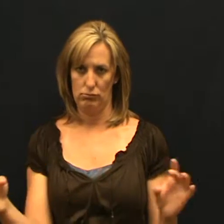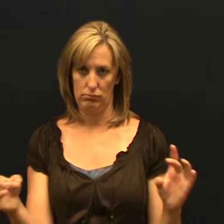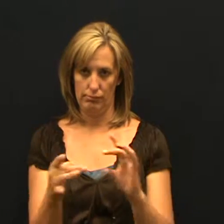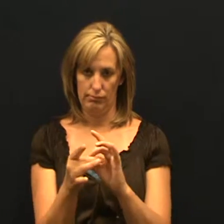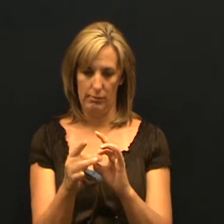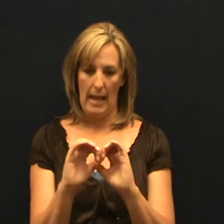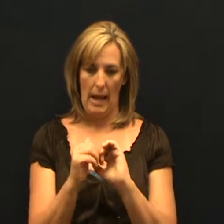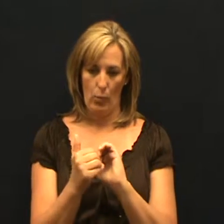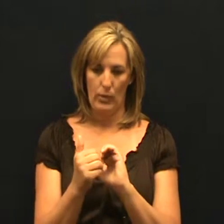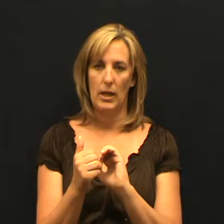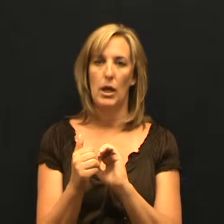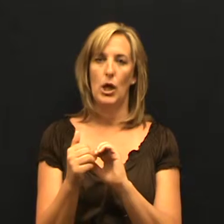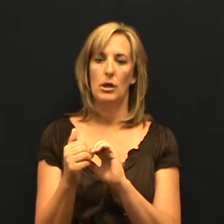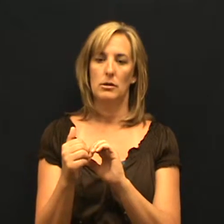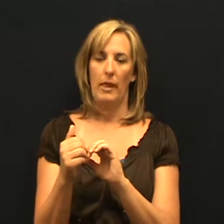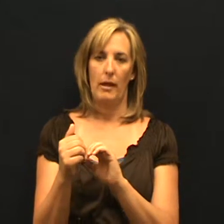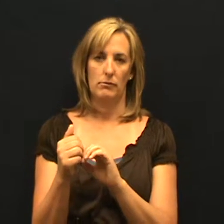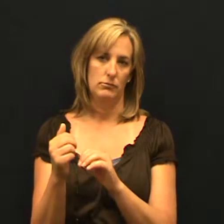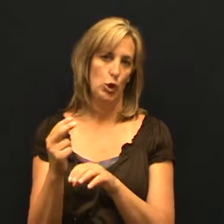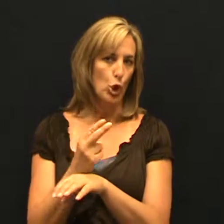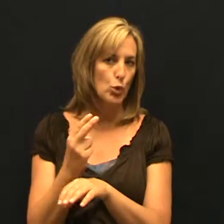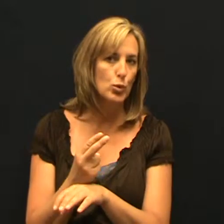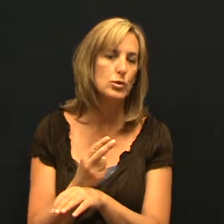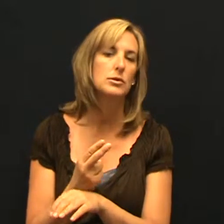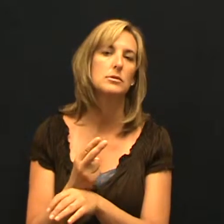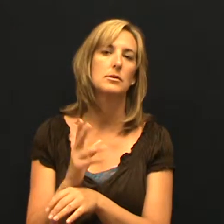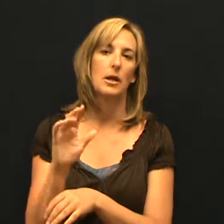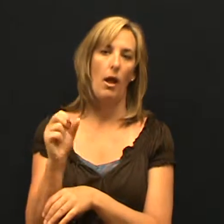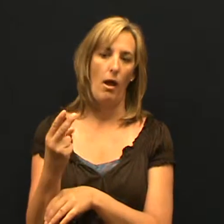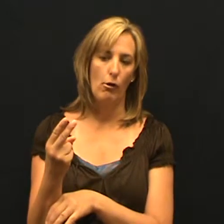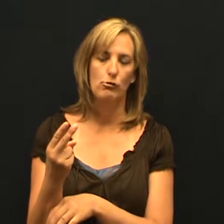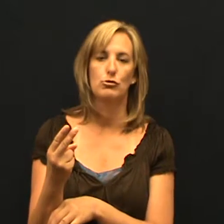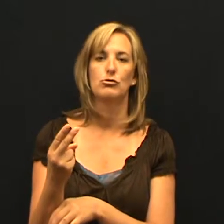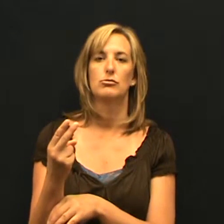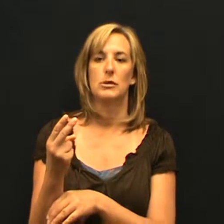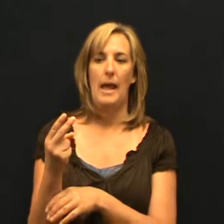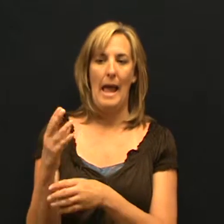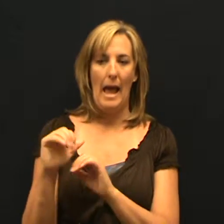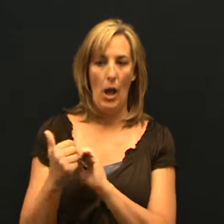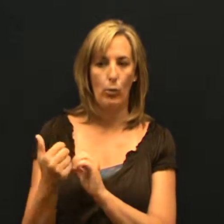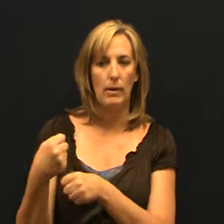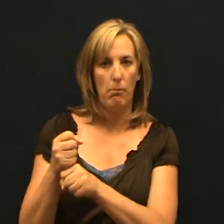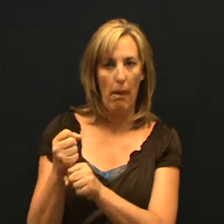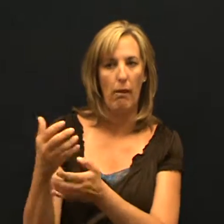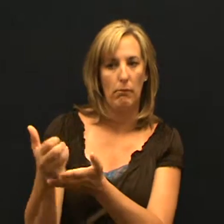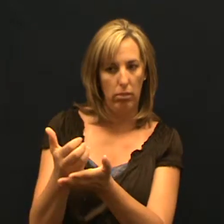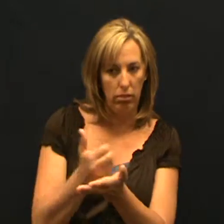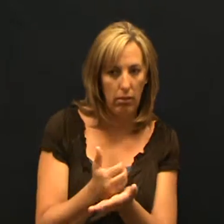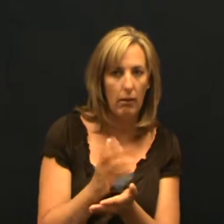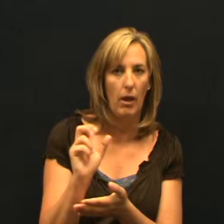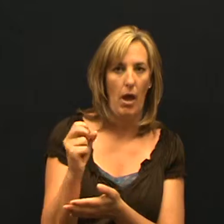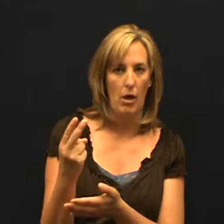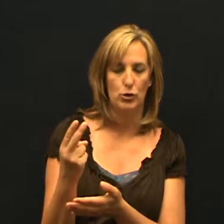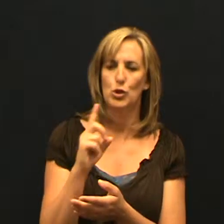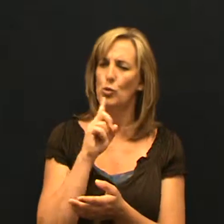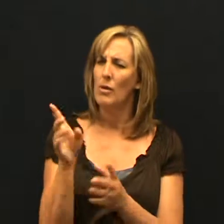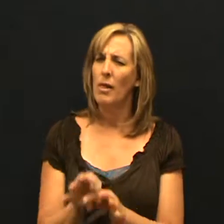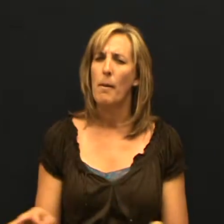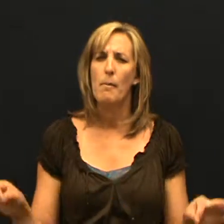use cash. Cash is the lifeblood of a company. It's very important for us to understand how we are generating